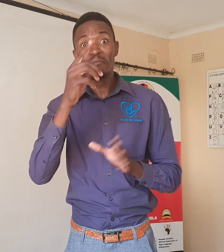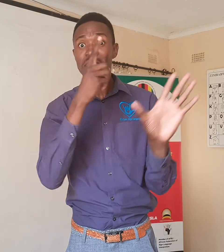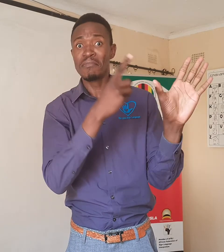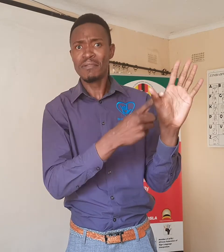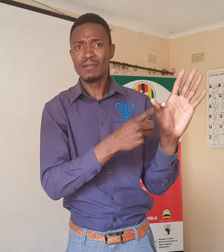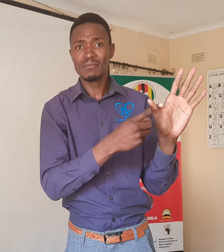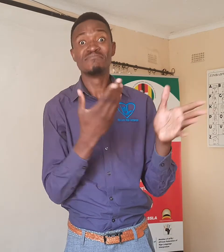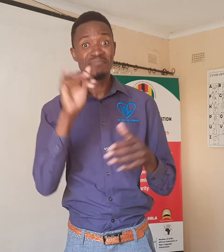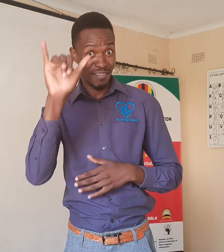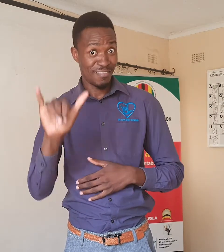Months of the year.